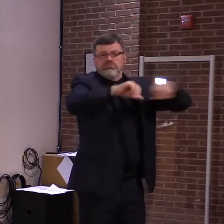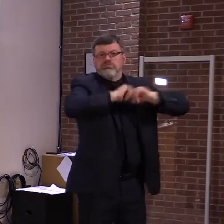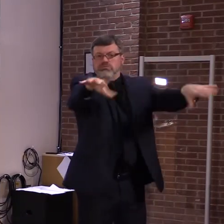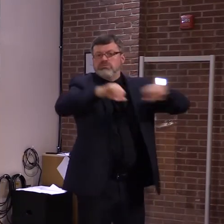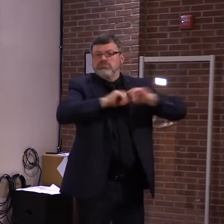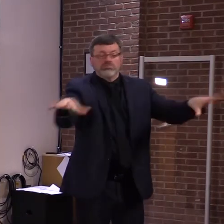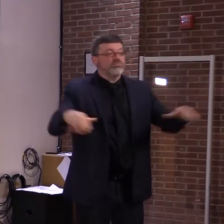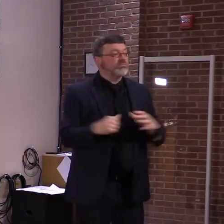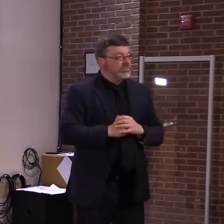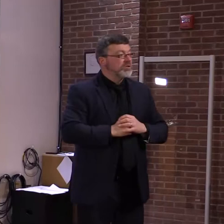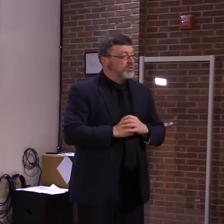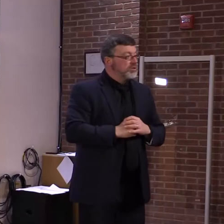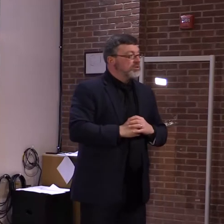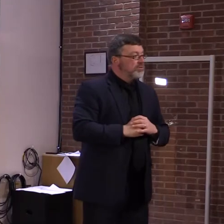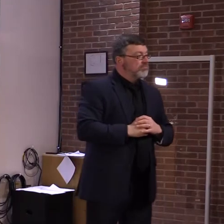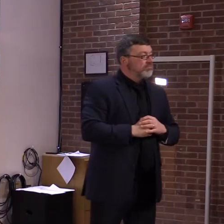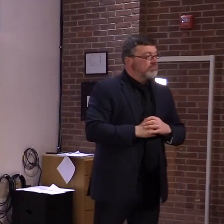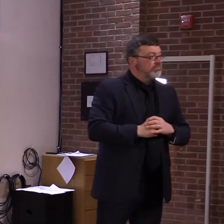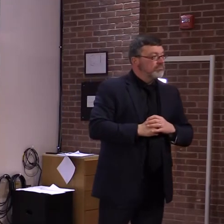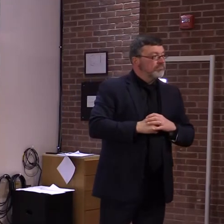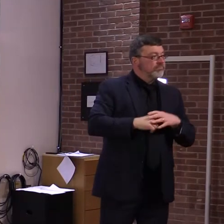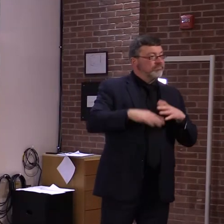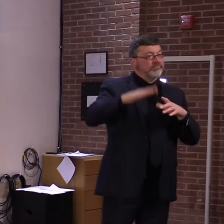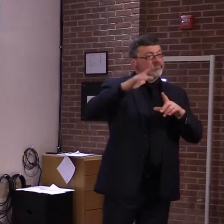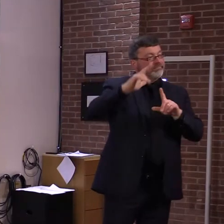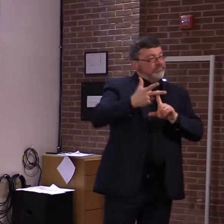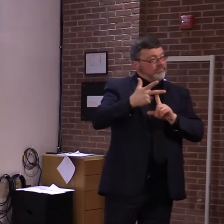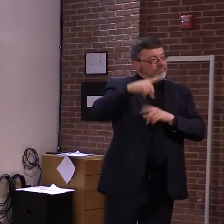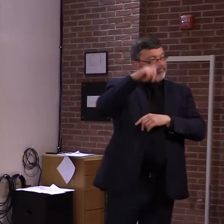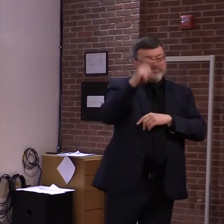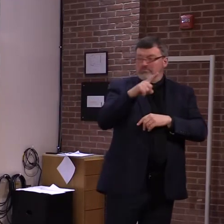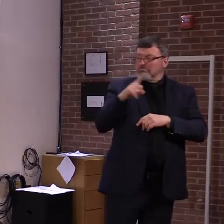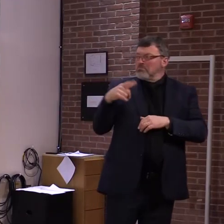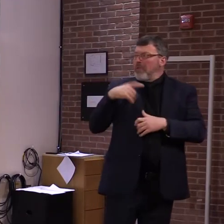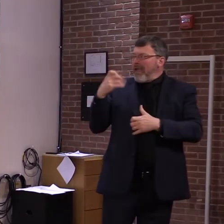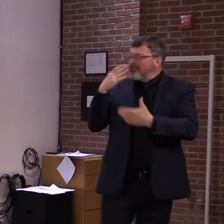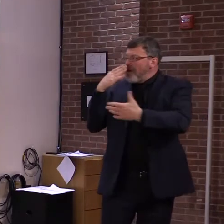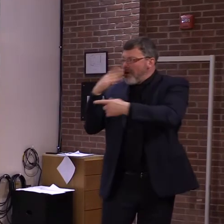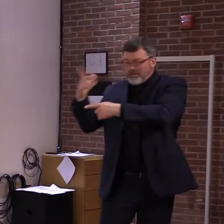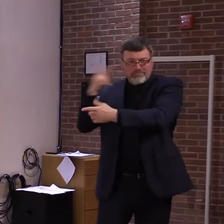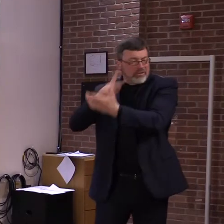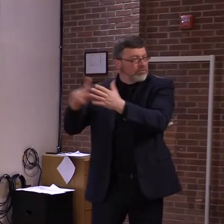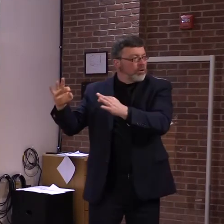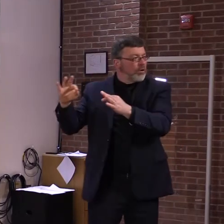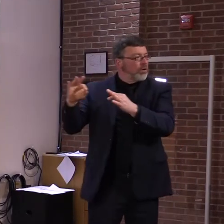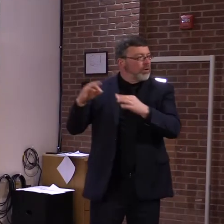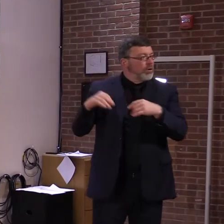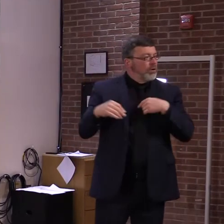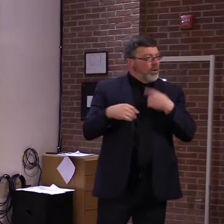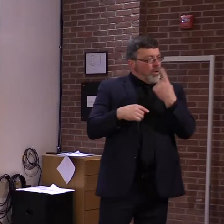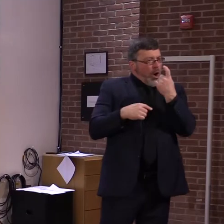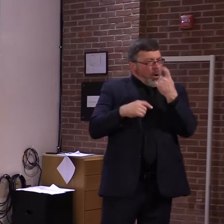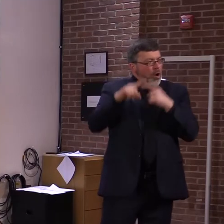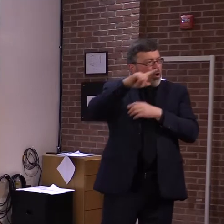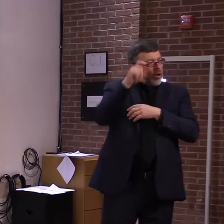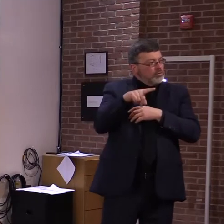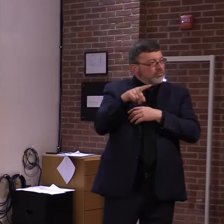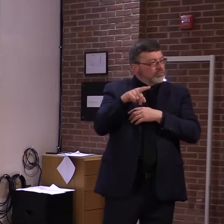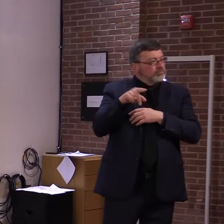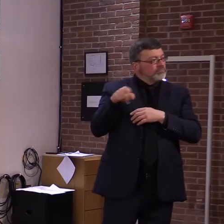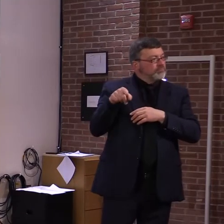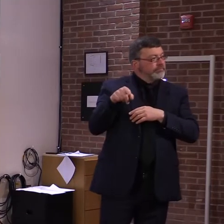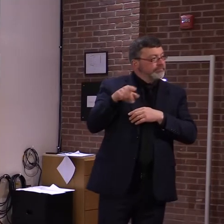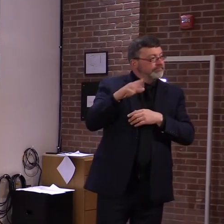Okay, thank you. One other, I hope it's a simple question. Assuming that the 12 to 15 year old age group comes online next